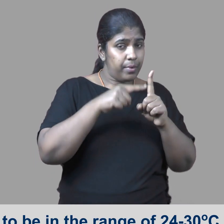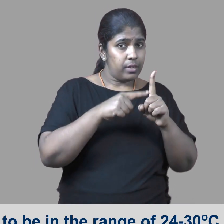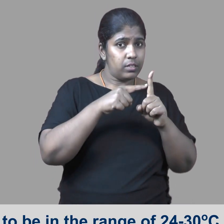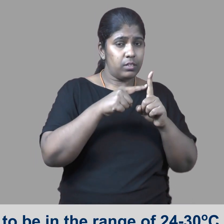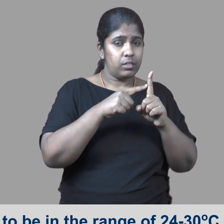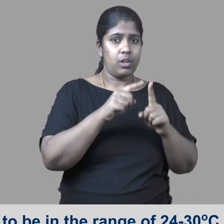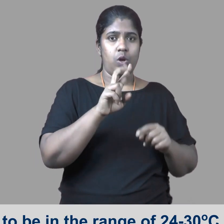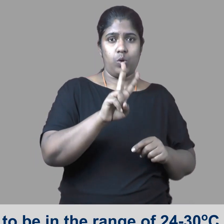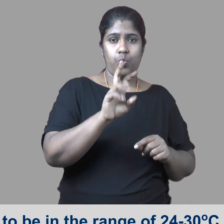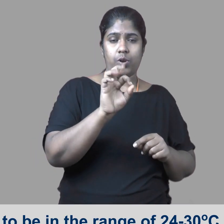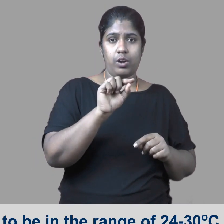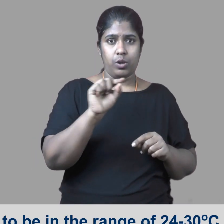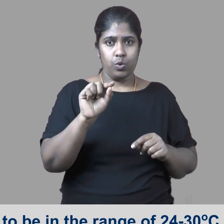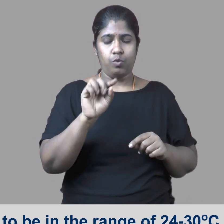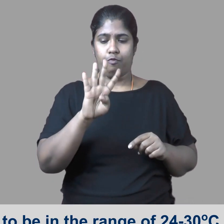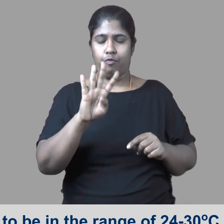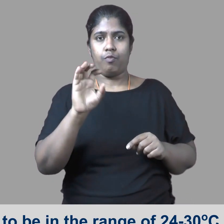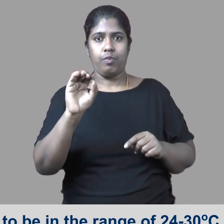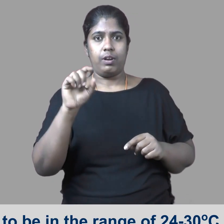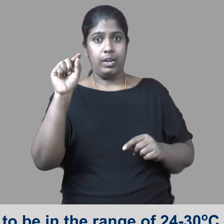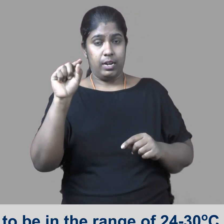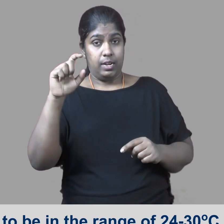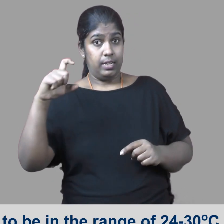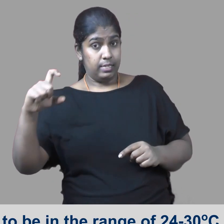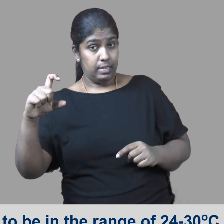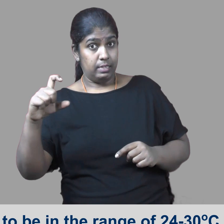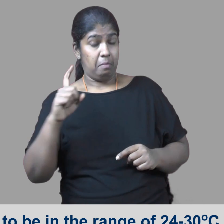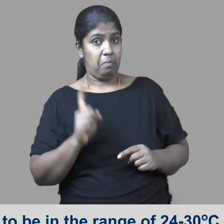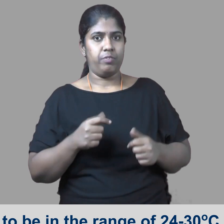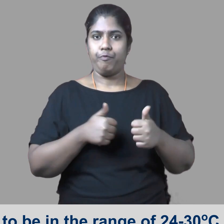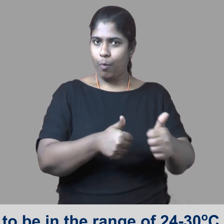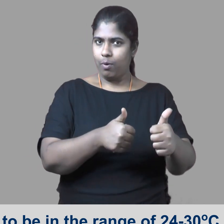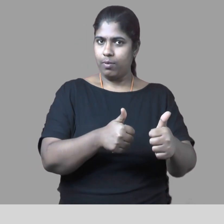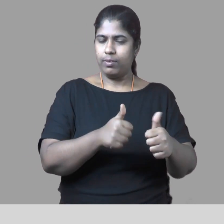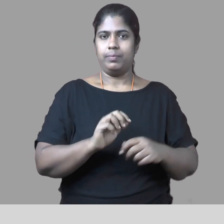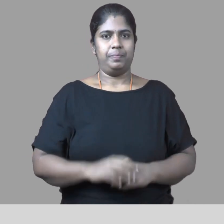Temperature setting to be in the range of 24 to 30 degrees Celsius.